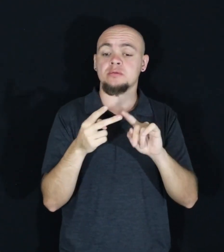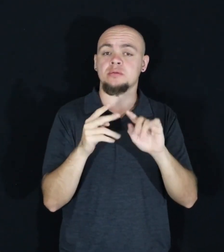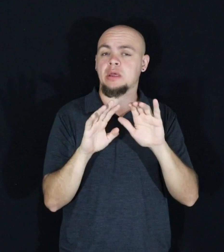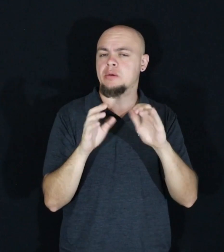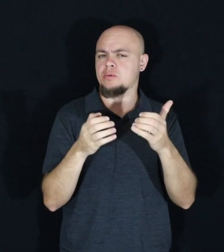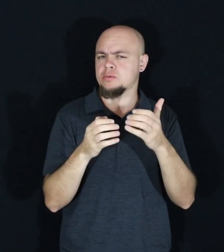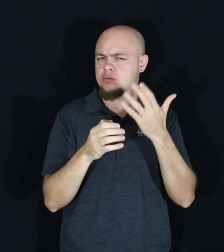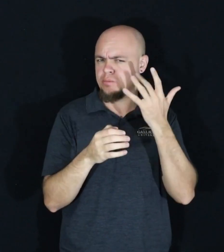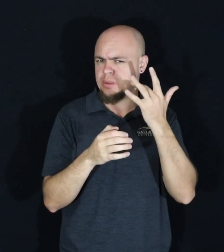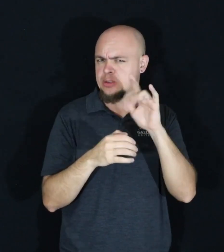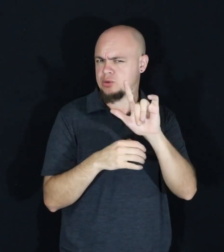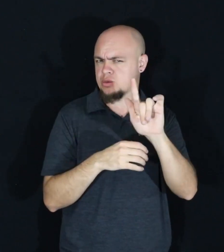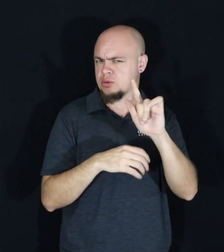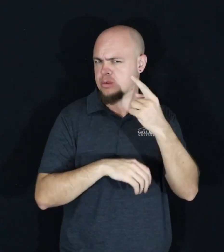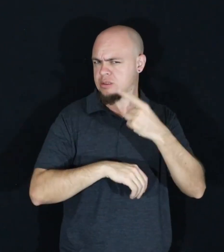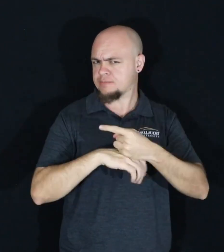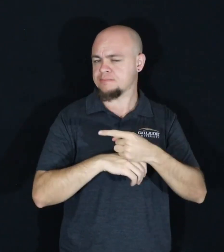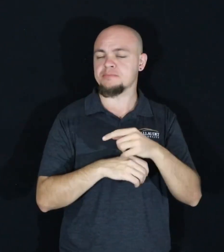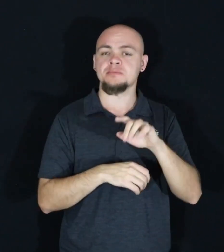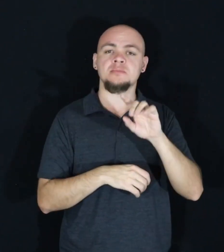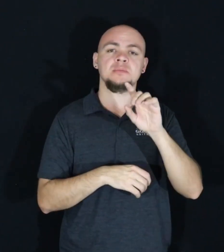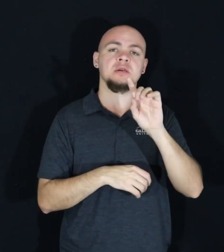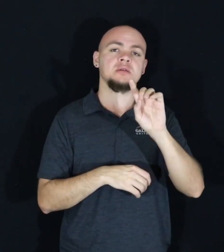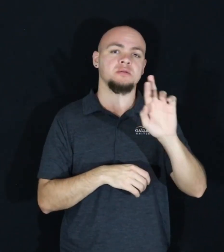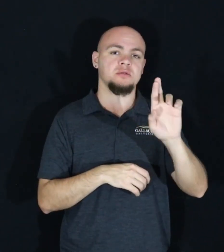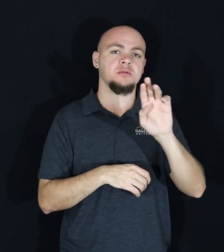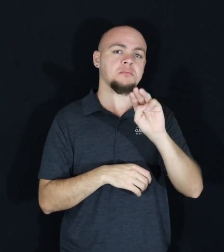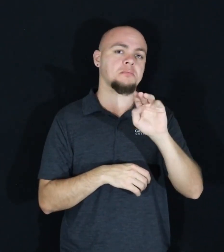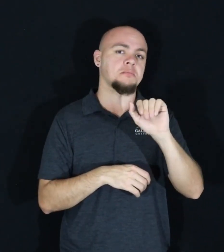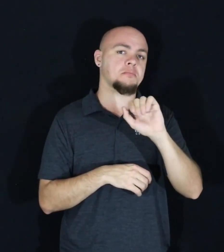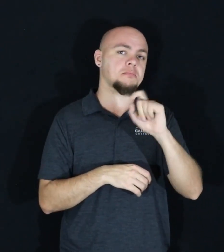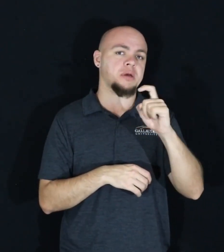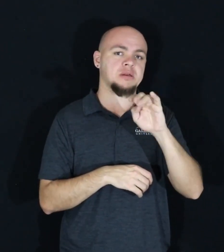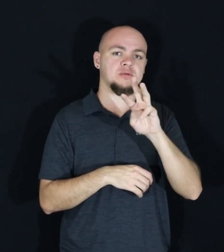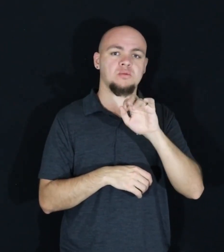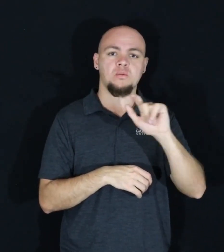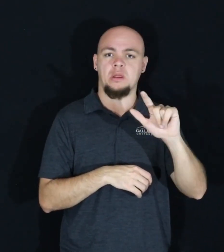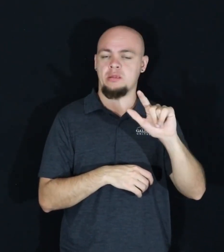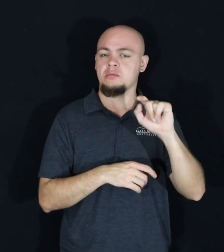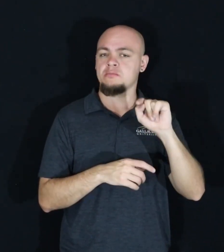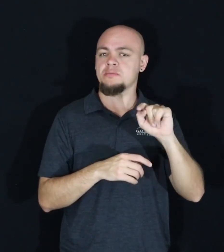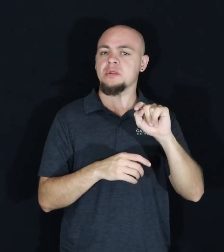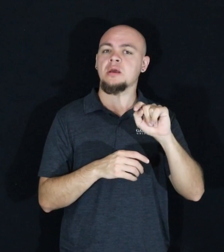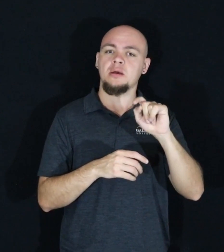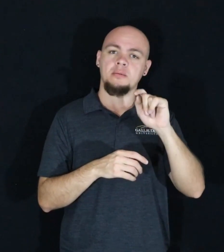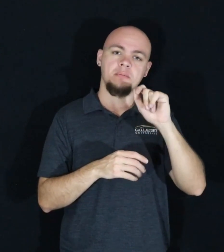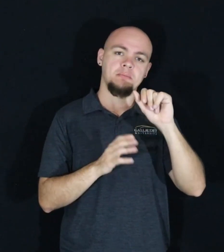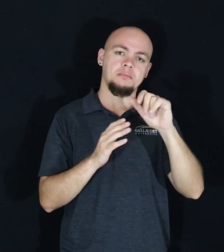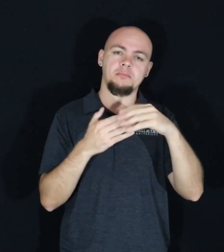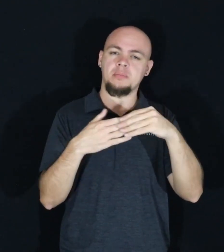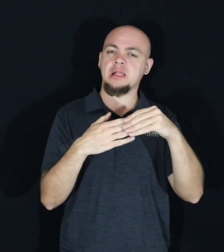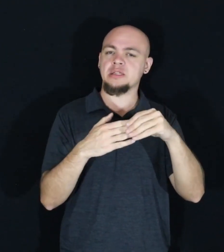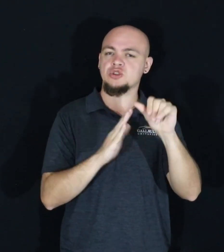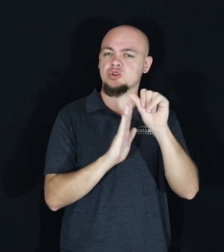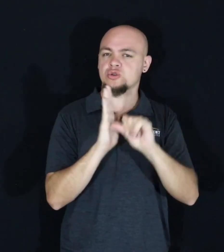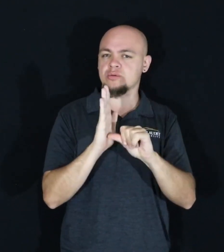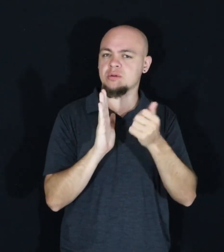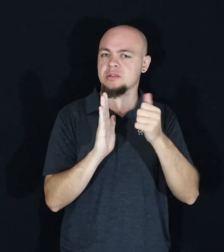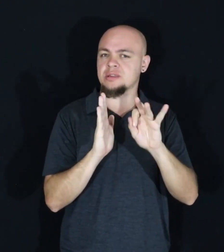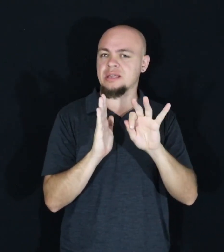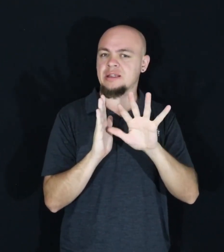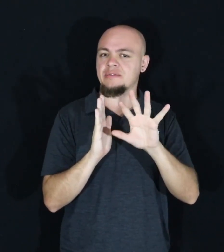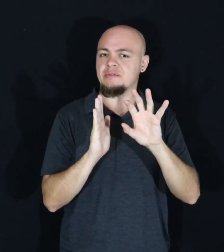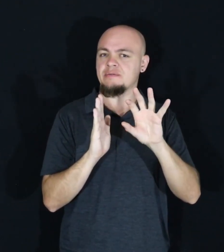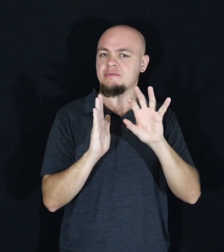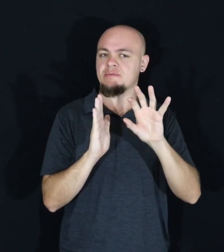courses. Dr. Maxwell Maltz was a plastic surgeon in the 1950s when he